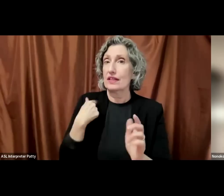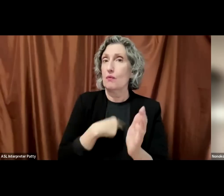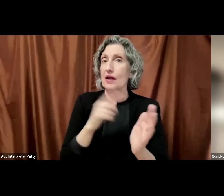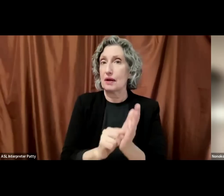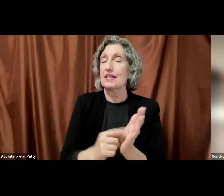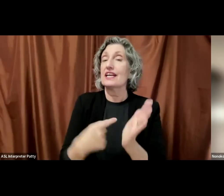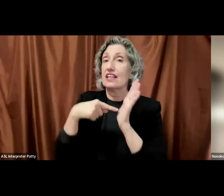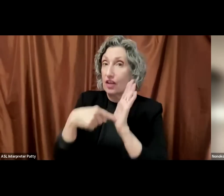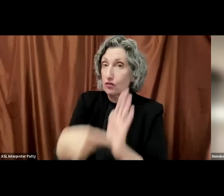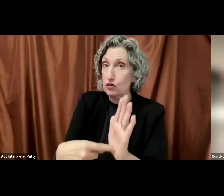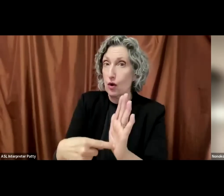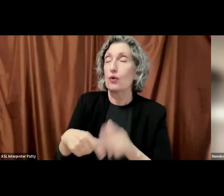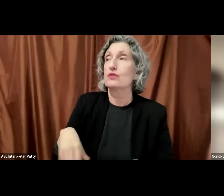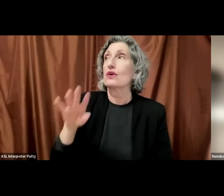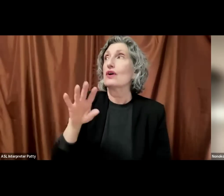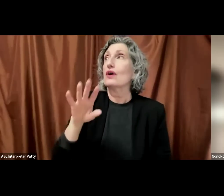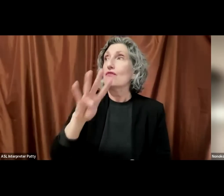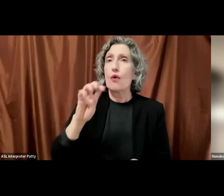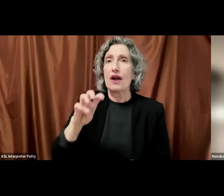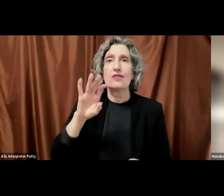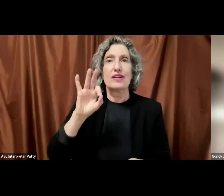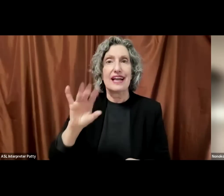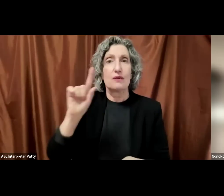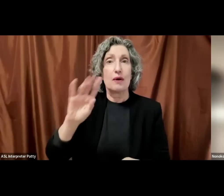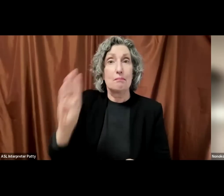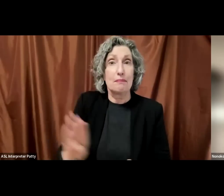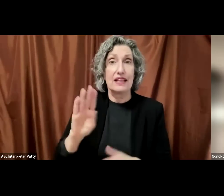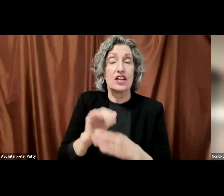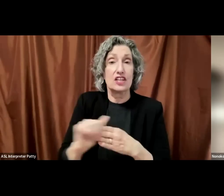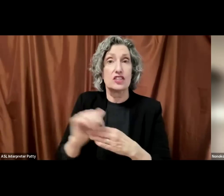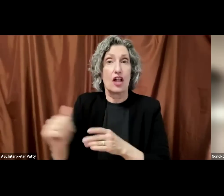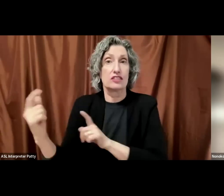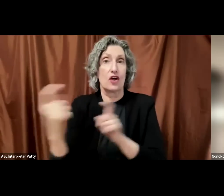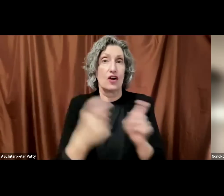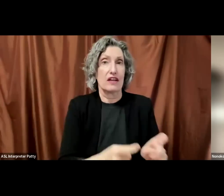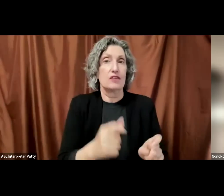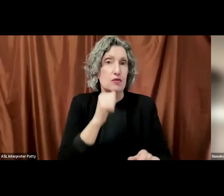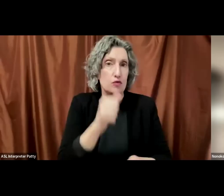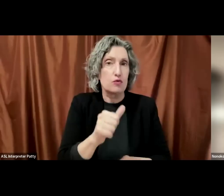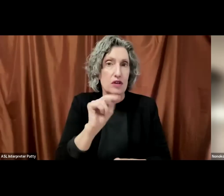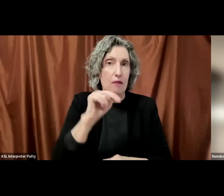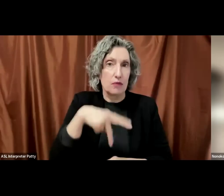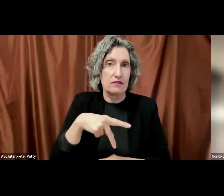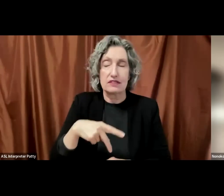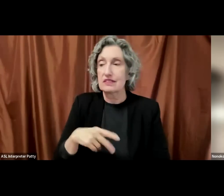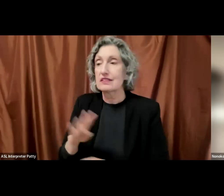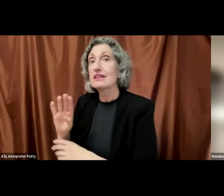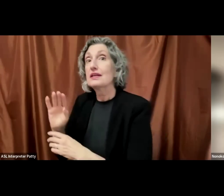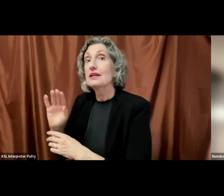for $491 billion directly to nonprofits, compared to $44 billion from